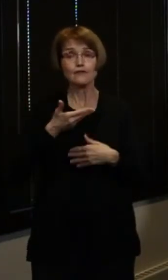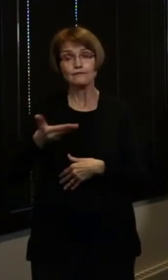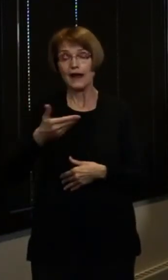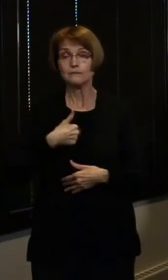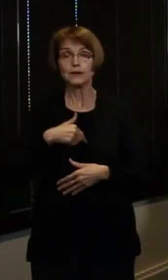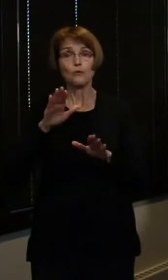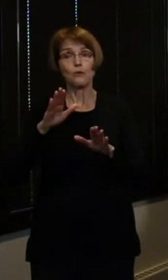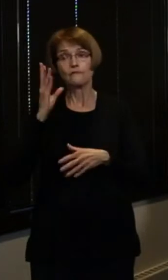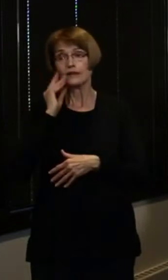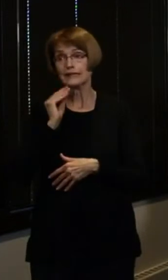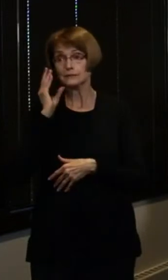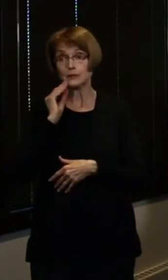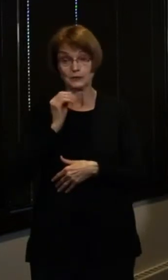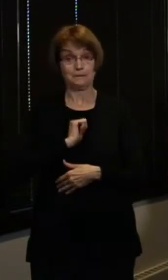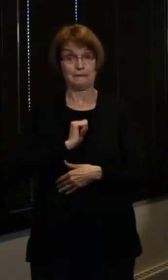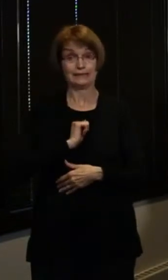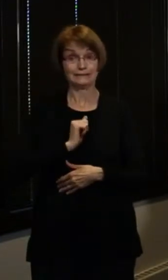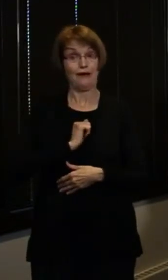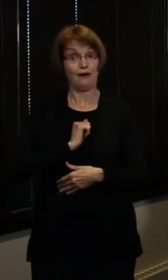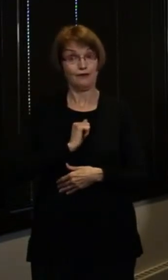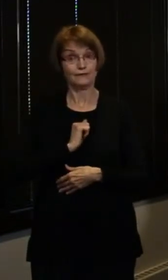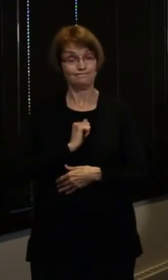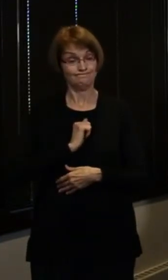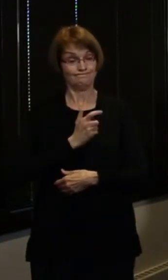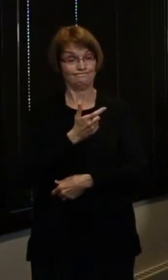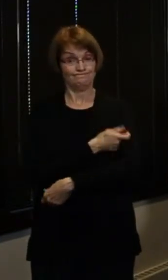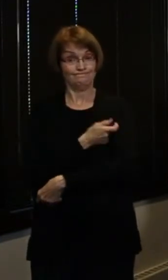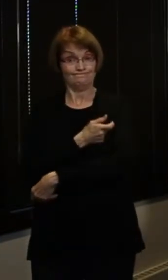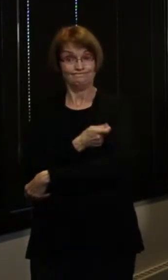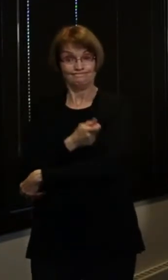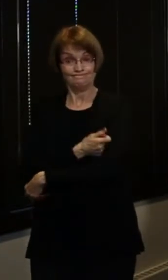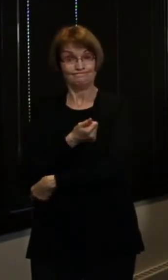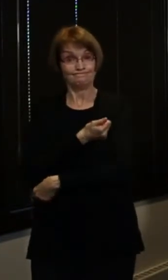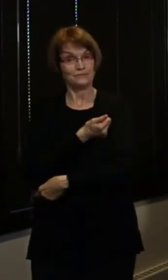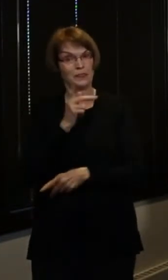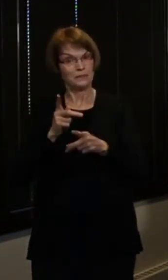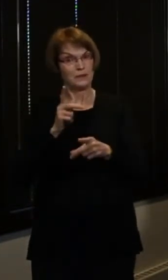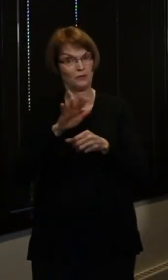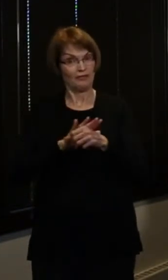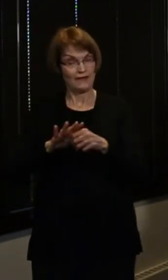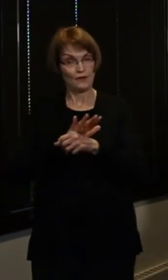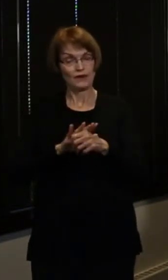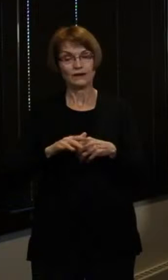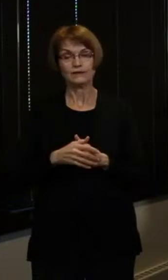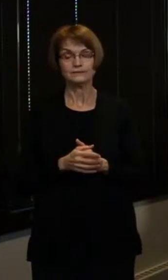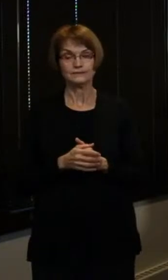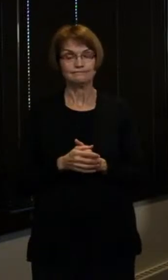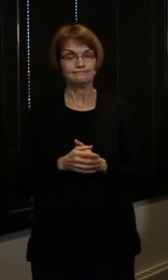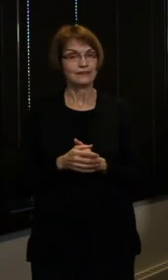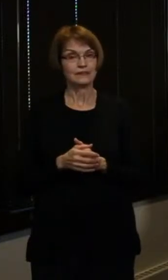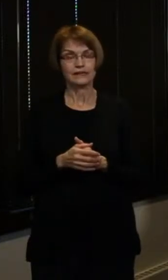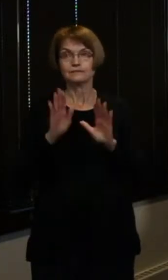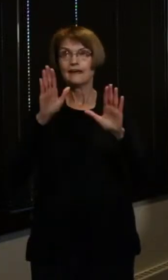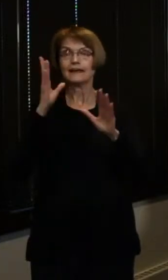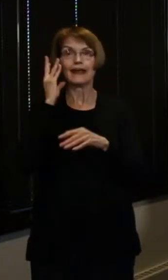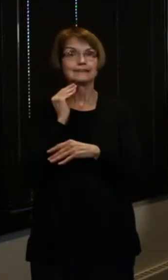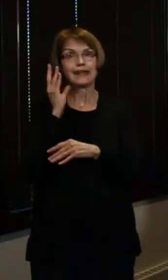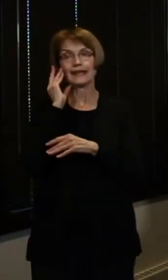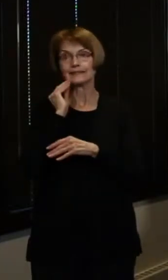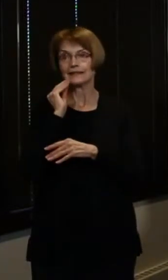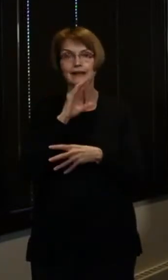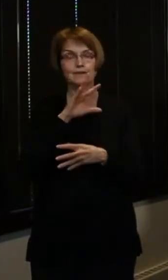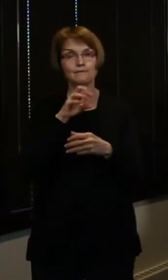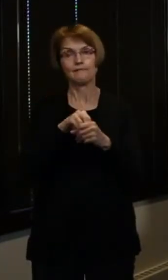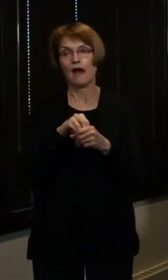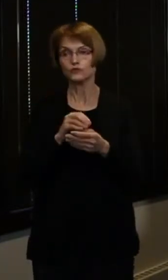able to deliver vaccines to the citizens of Jefferson County. It's always a fantastic experience to be involved